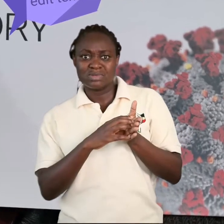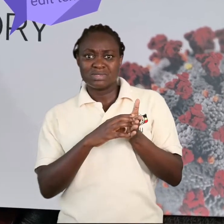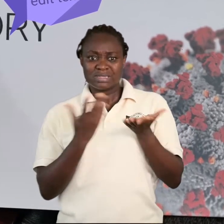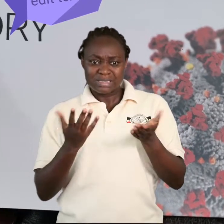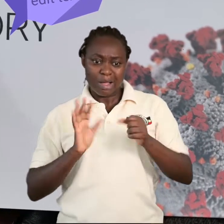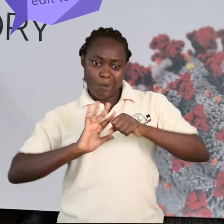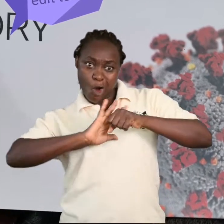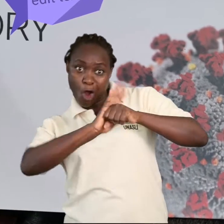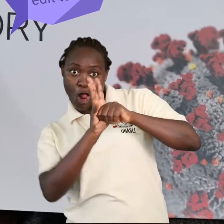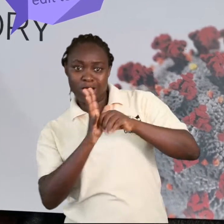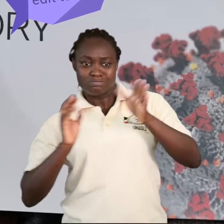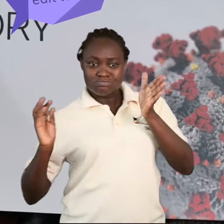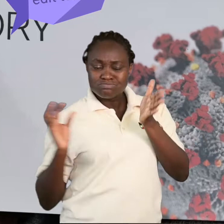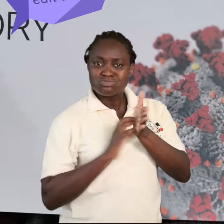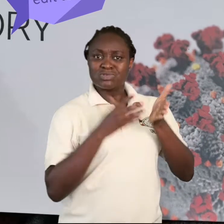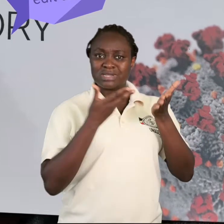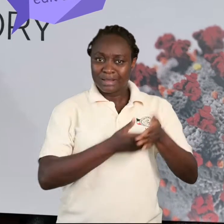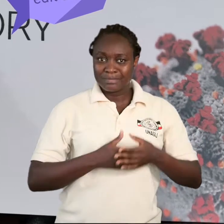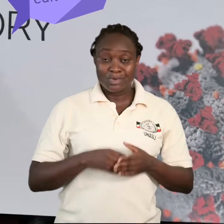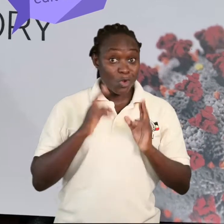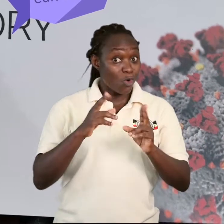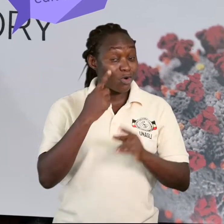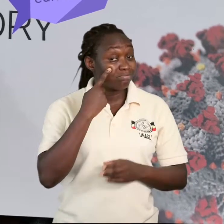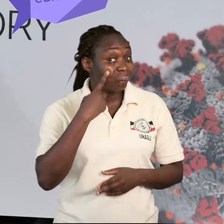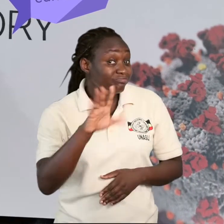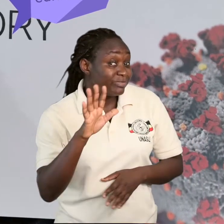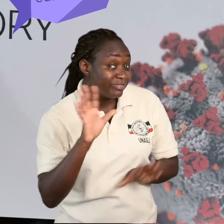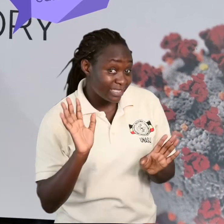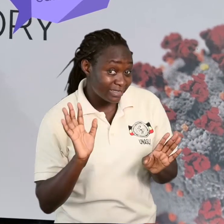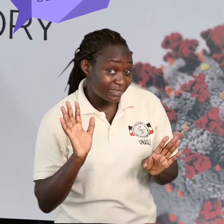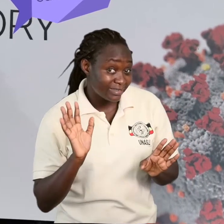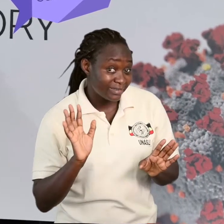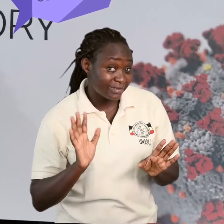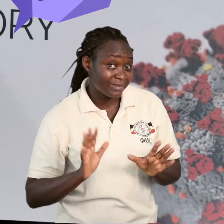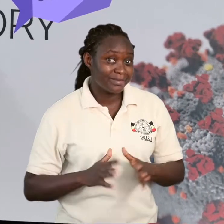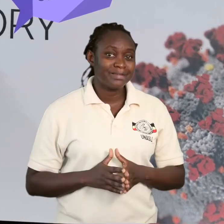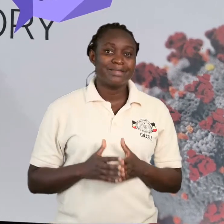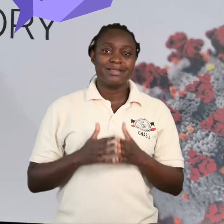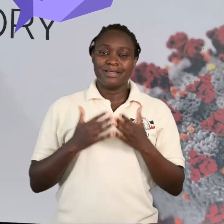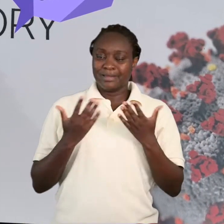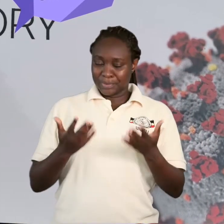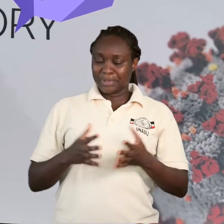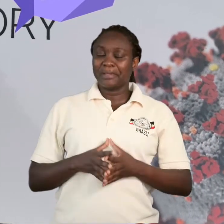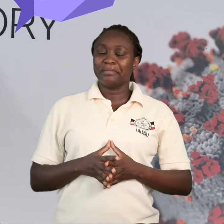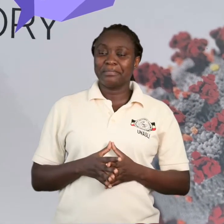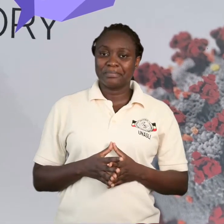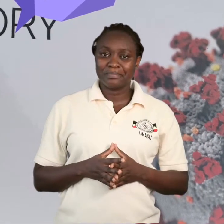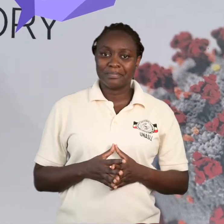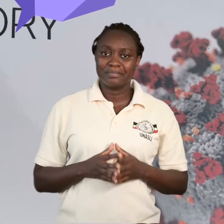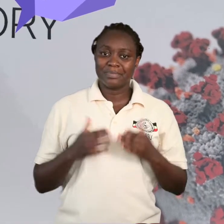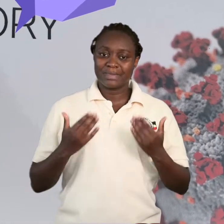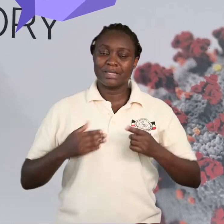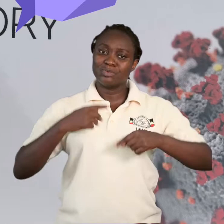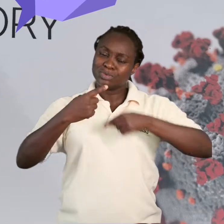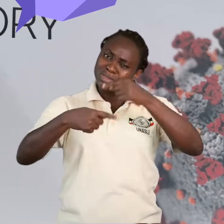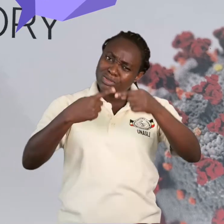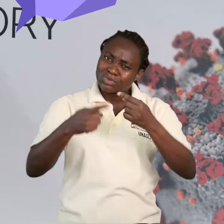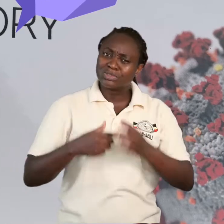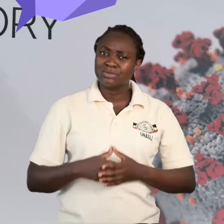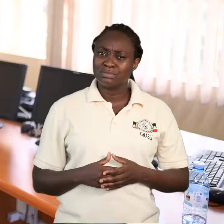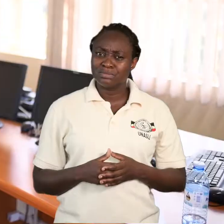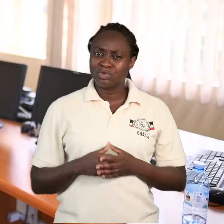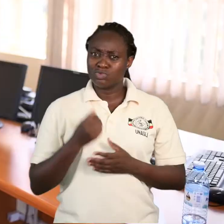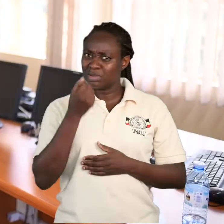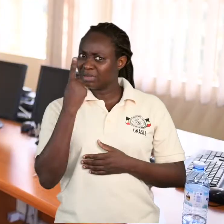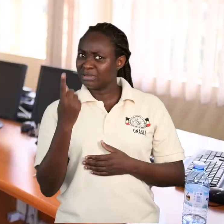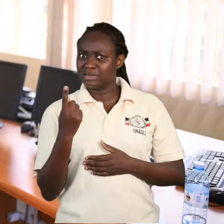COVID-19 response. Hope you see them too. Right on. Let us continue understanding what